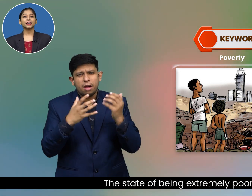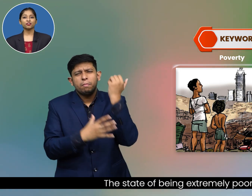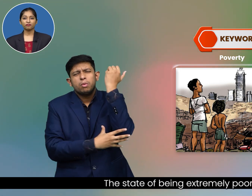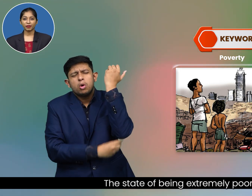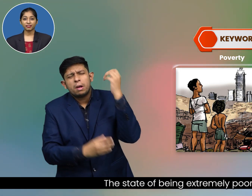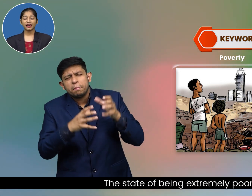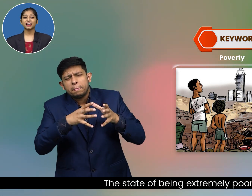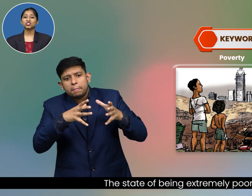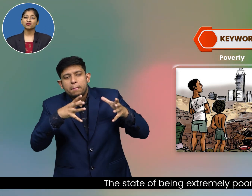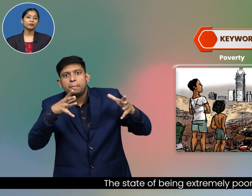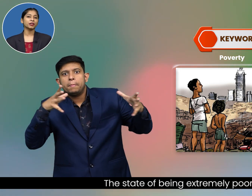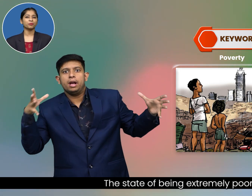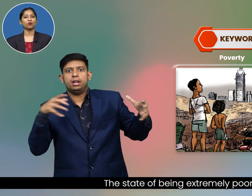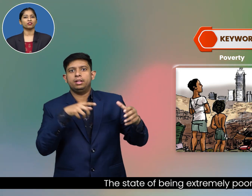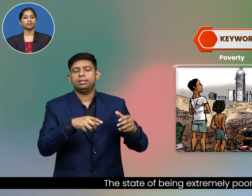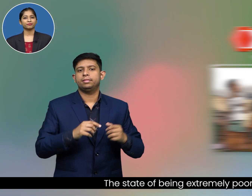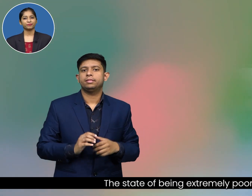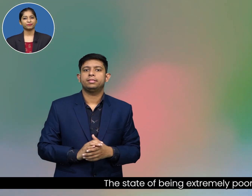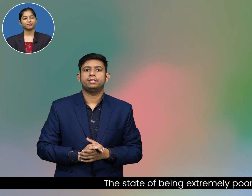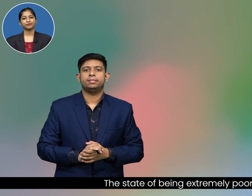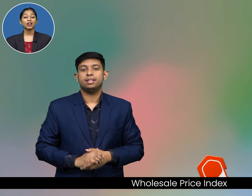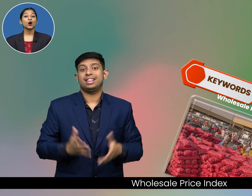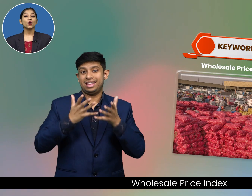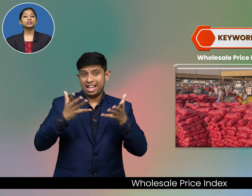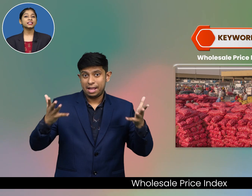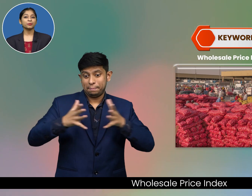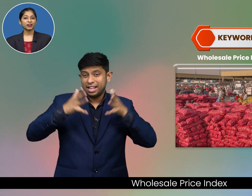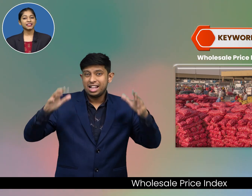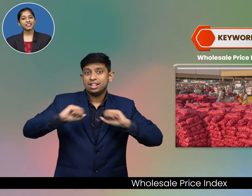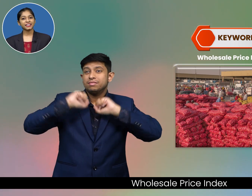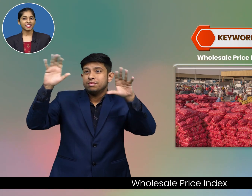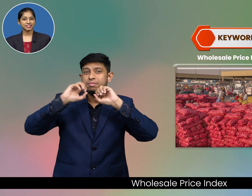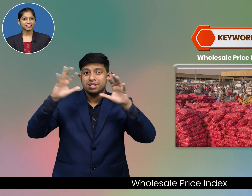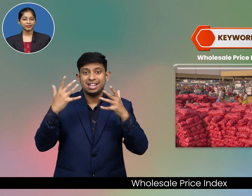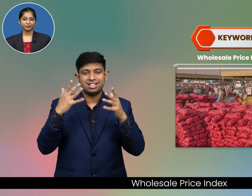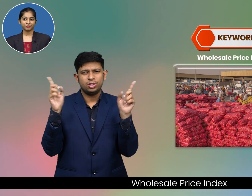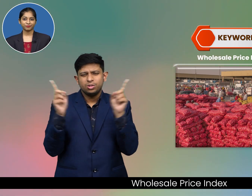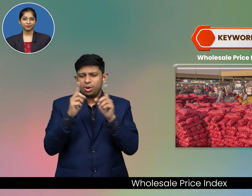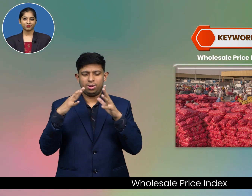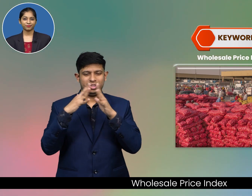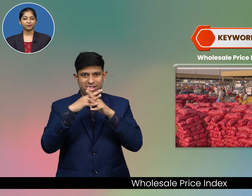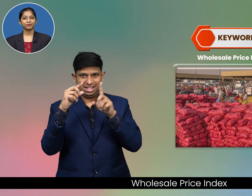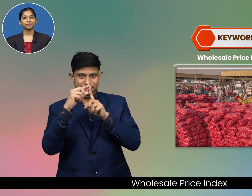The state of being extremely poor. Wholesale price index.